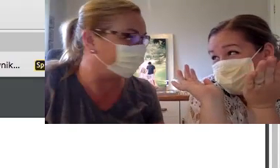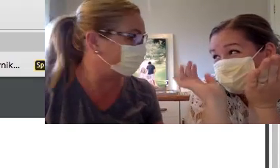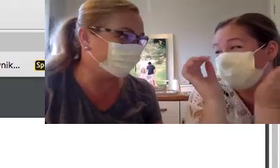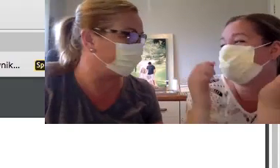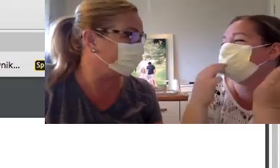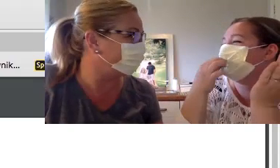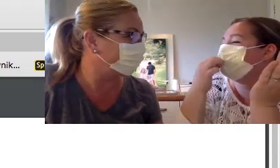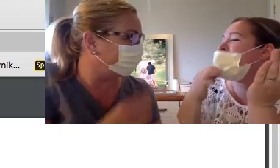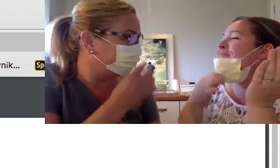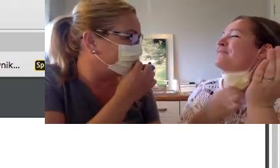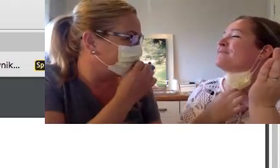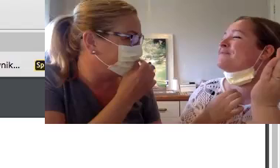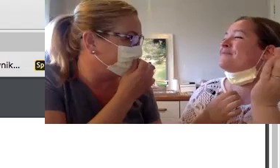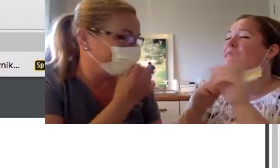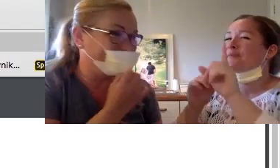me?